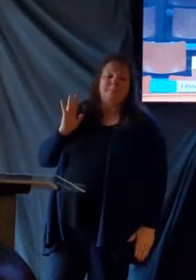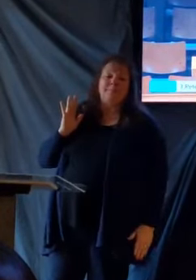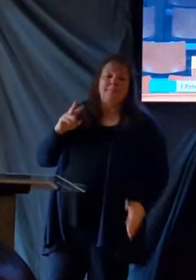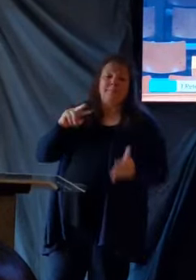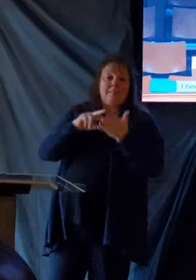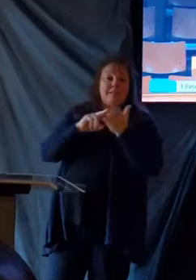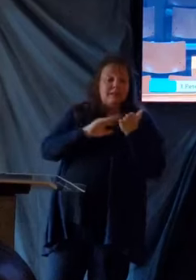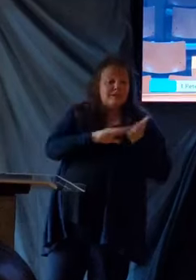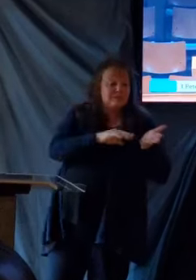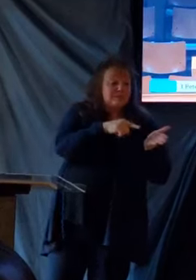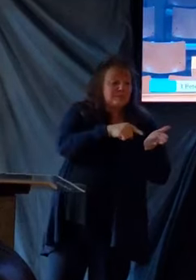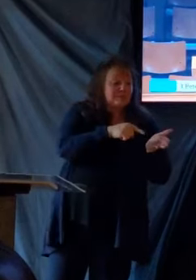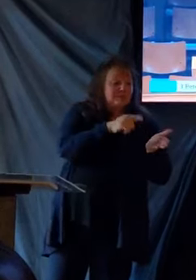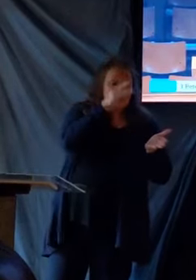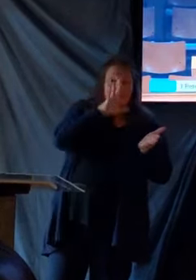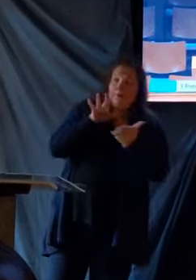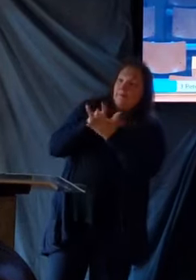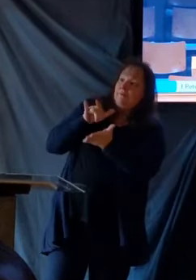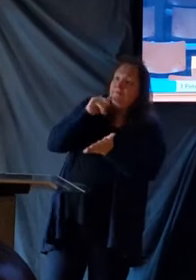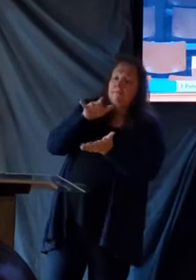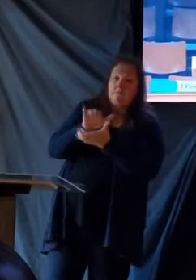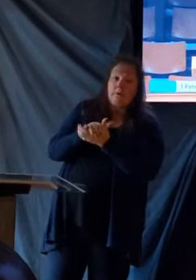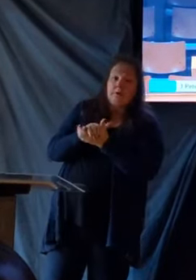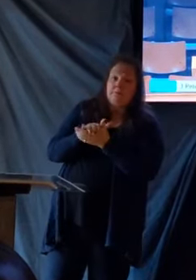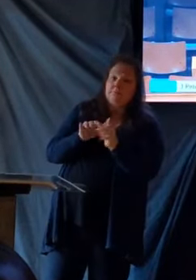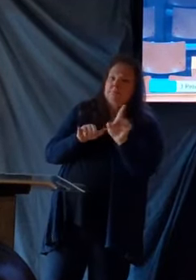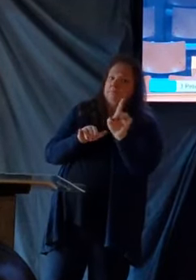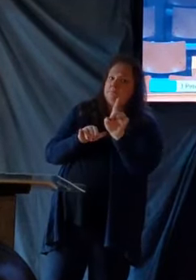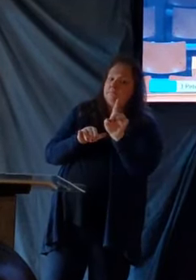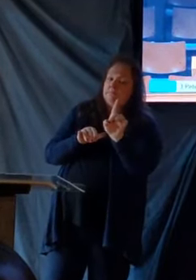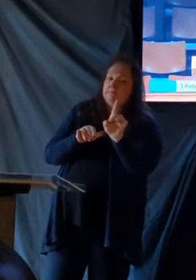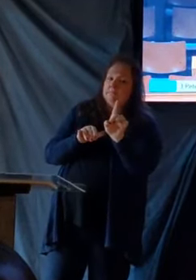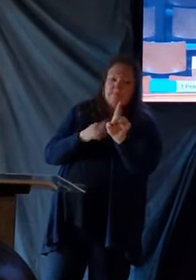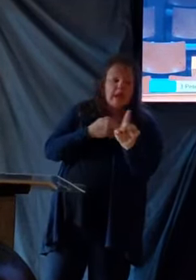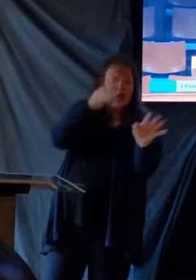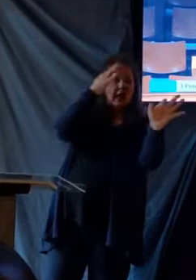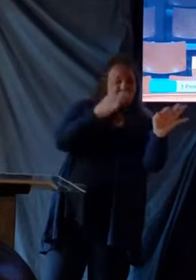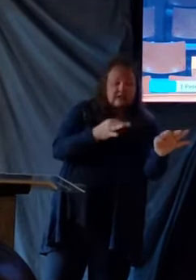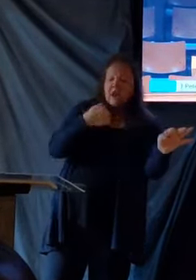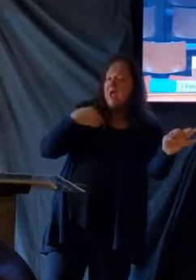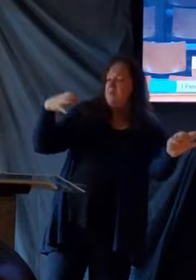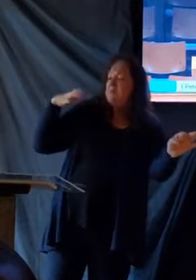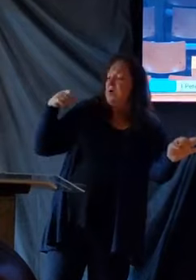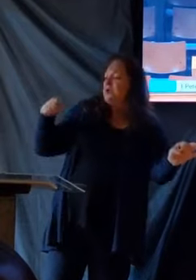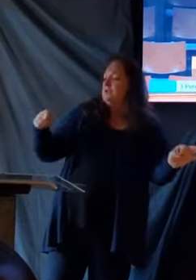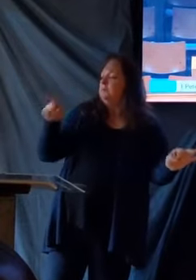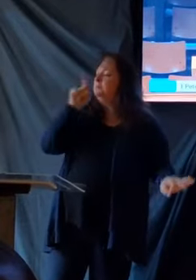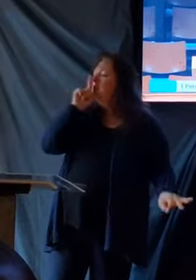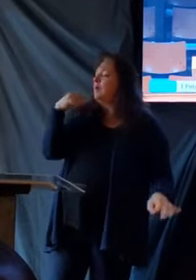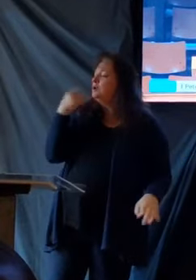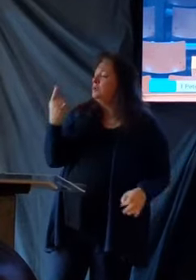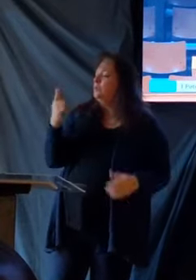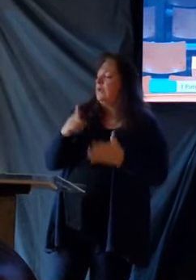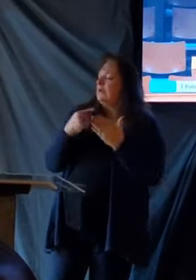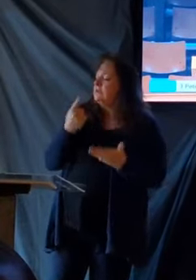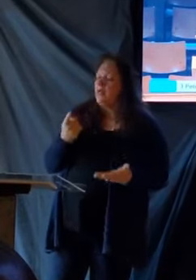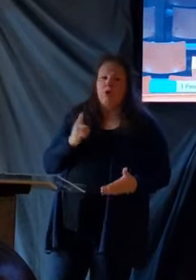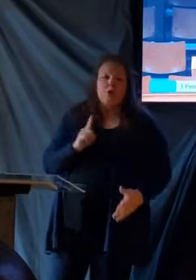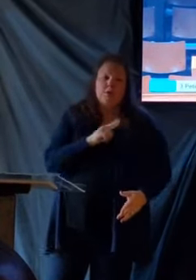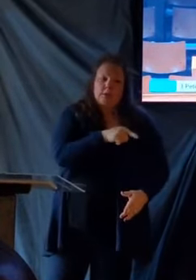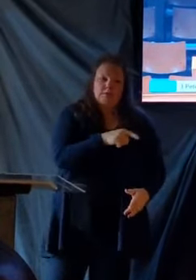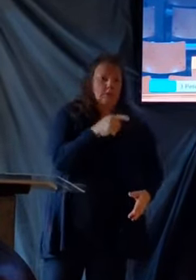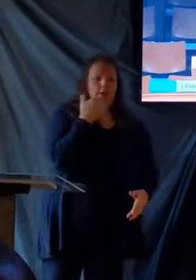That doesn't excuse a man mistreating his wife. I'm boss here. I make the decisions, you don't. Be quiet and do what I tell you. That's